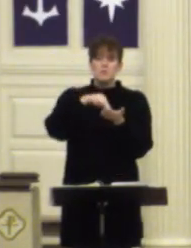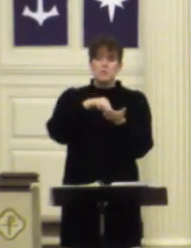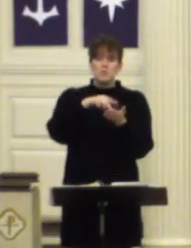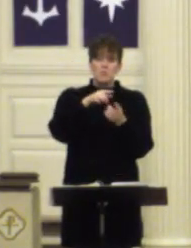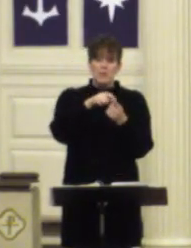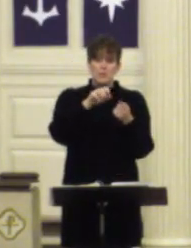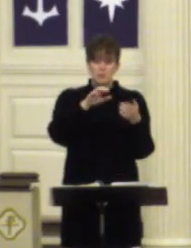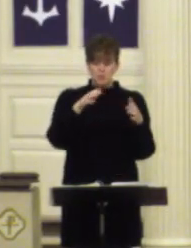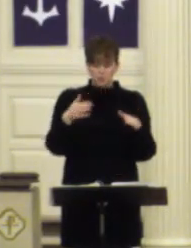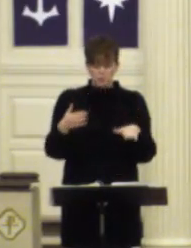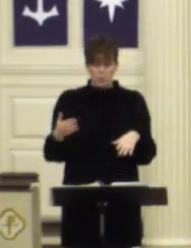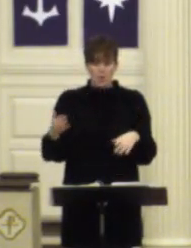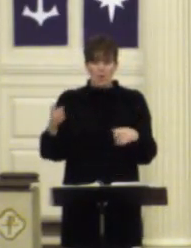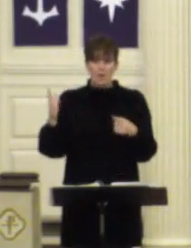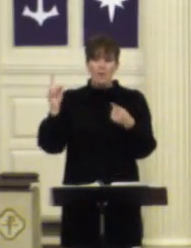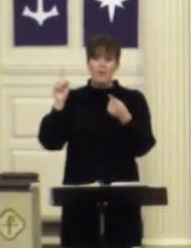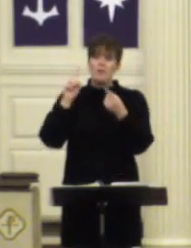your